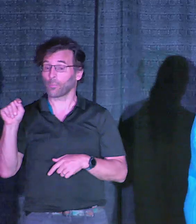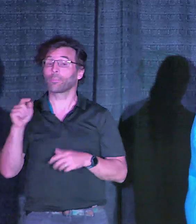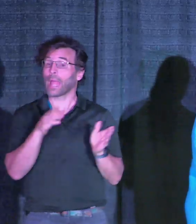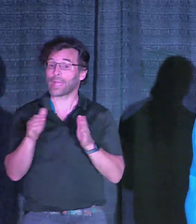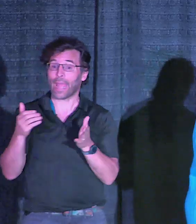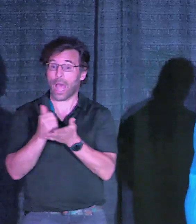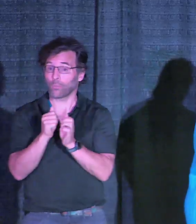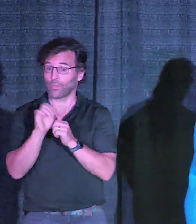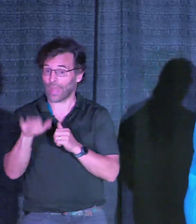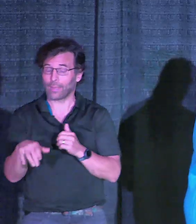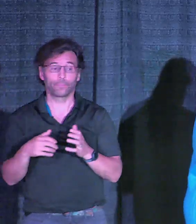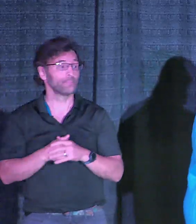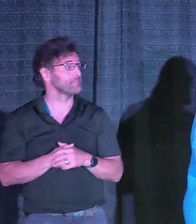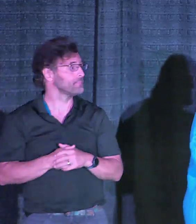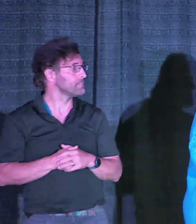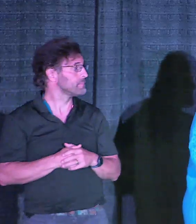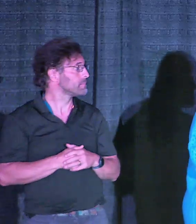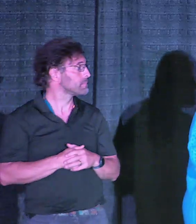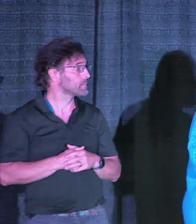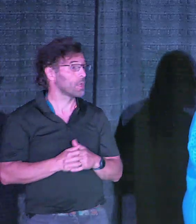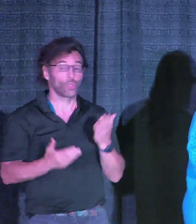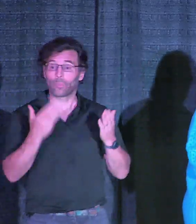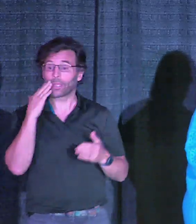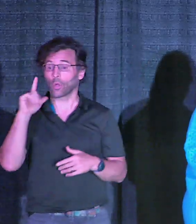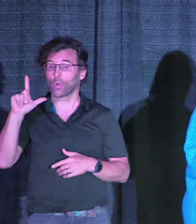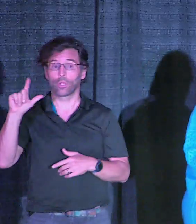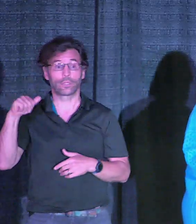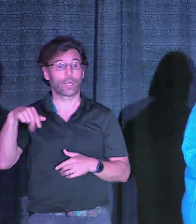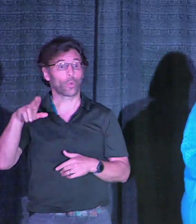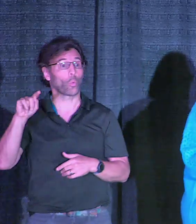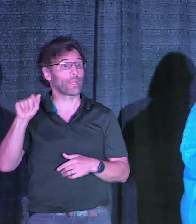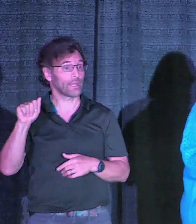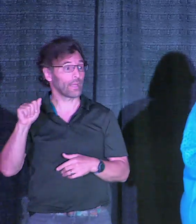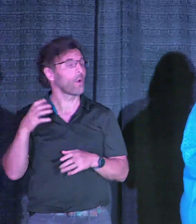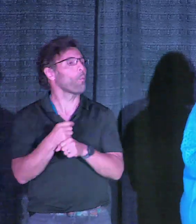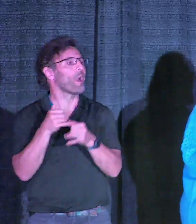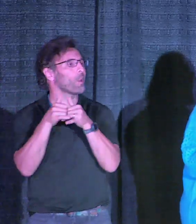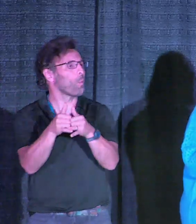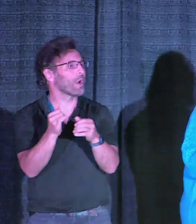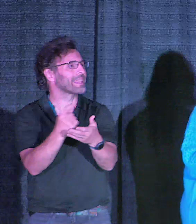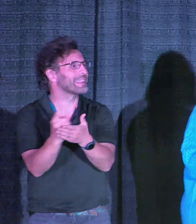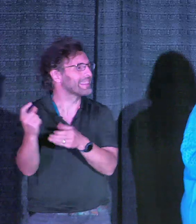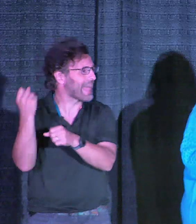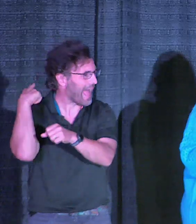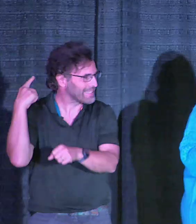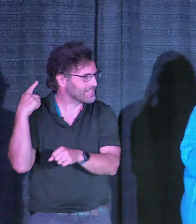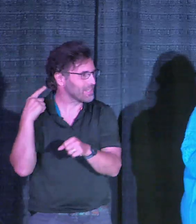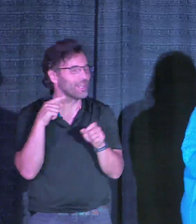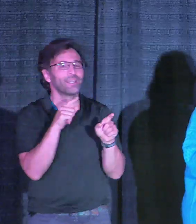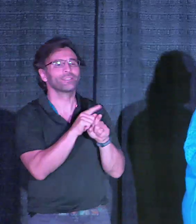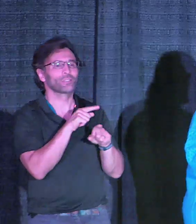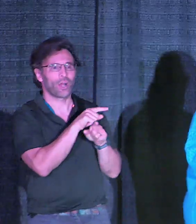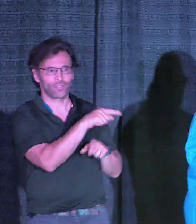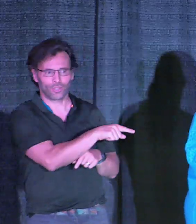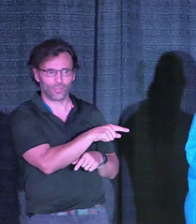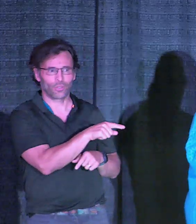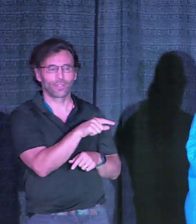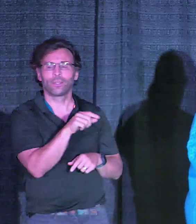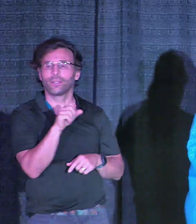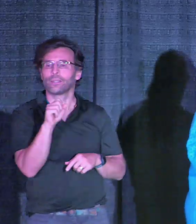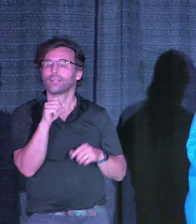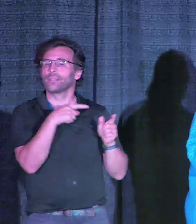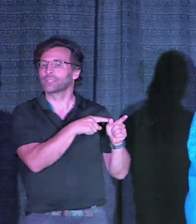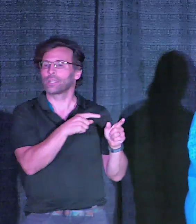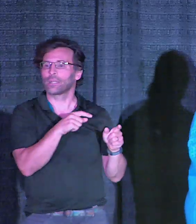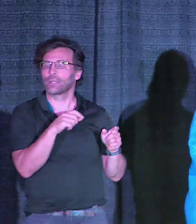So you may know Laquita as one of the award winners from last year, but she's also the SMAC director,